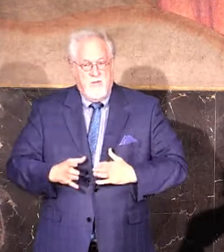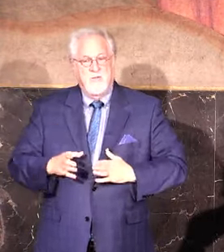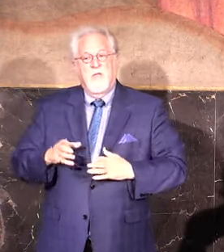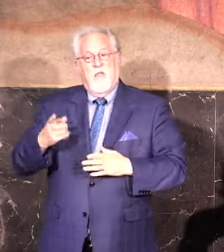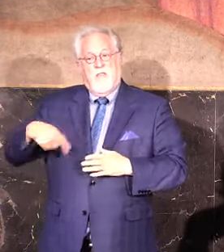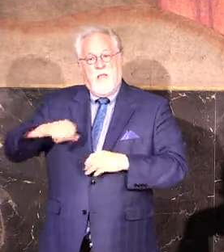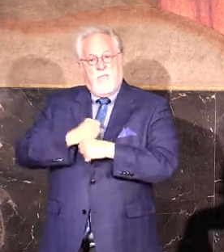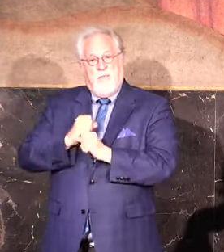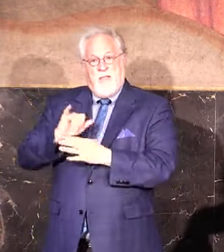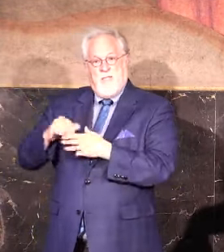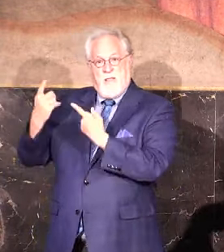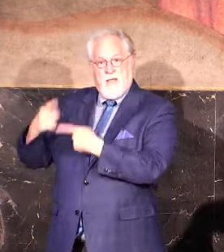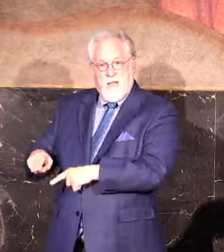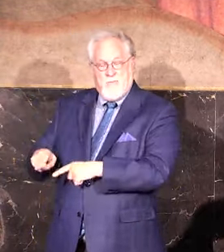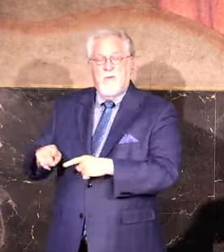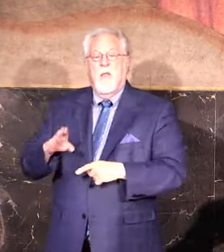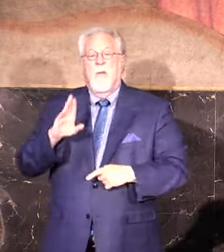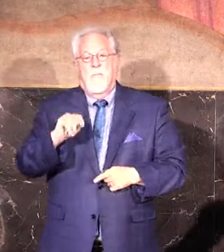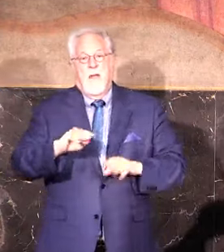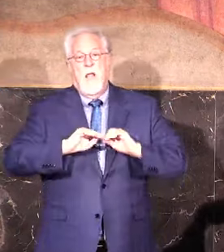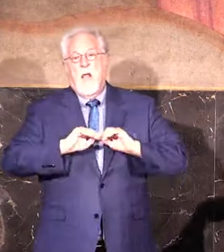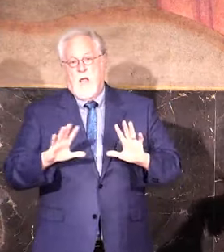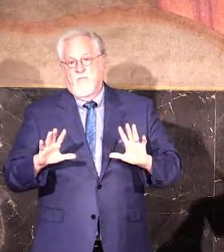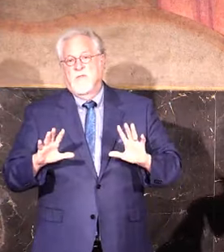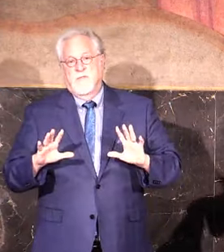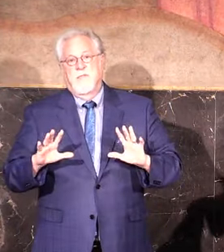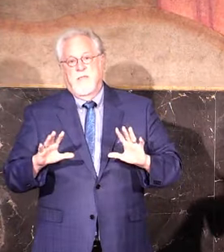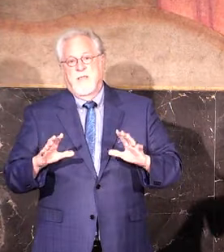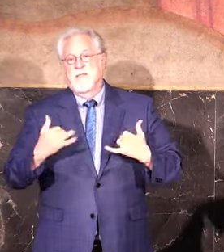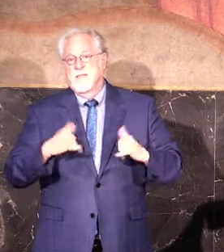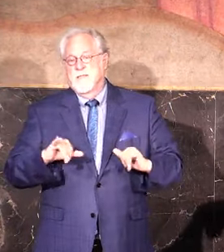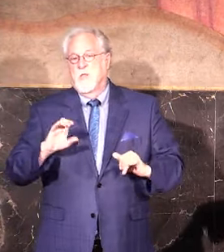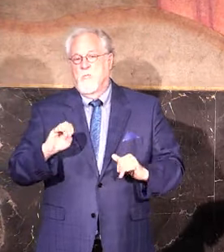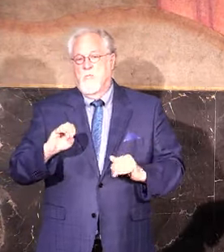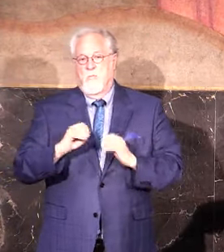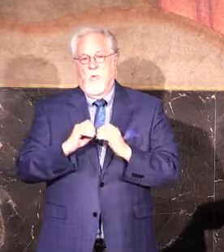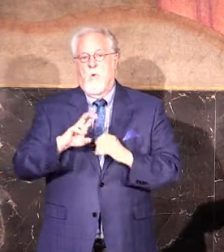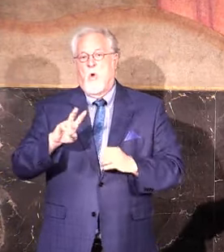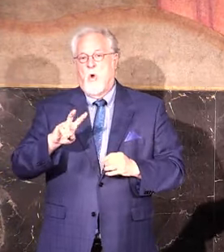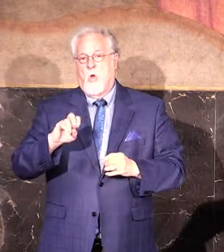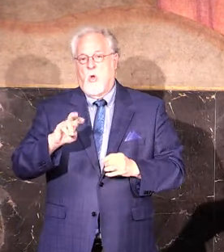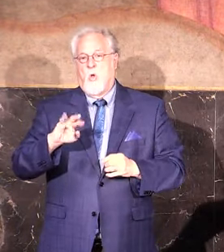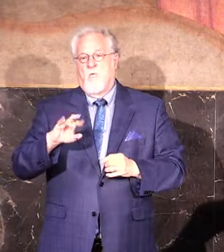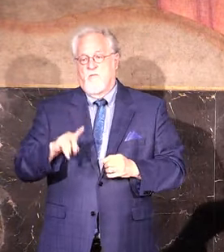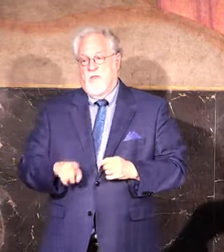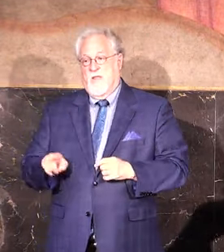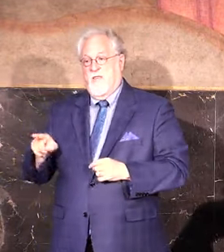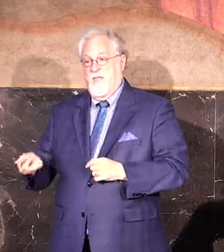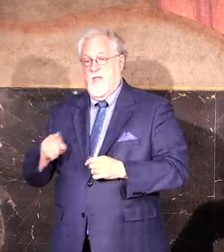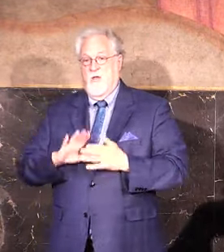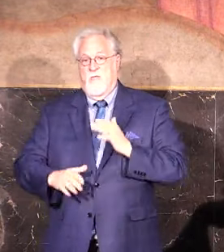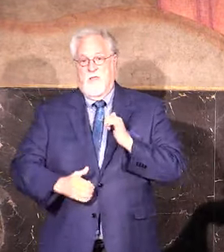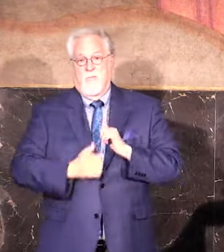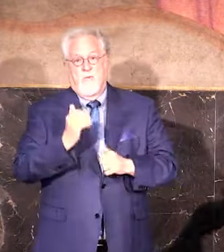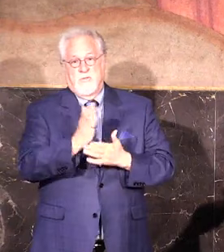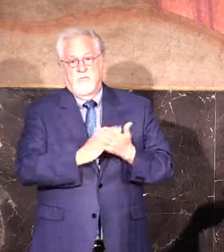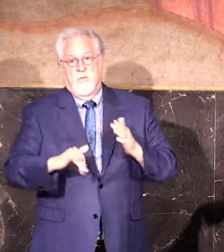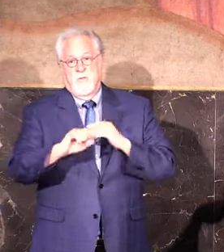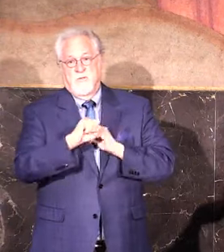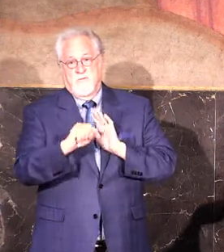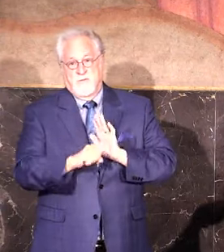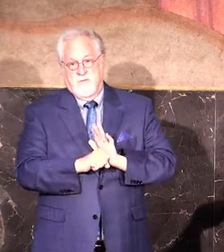happen. But obviously, there's still more COVID there than in most parts of the